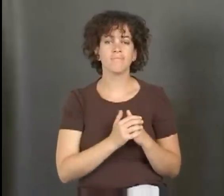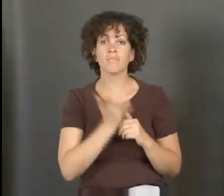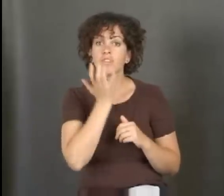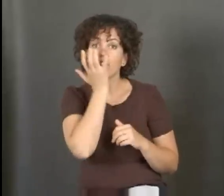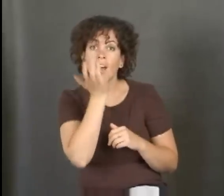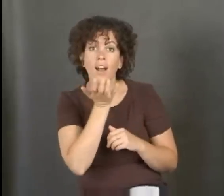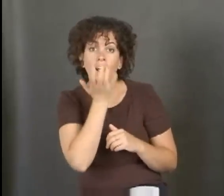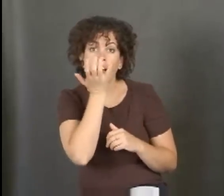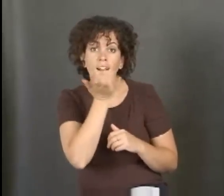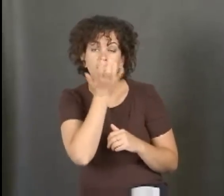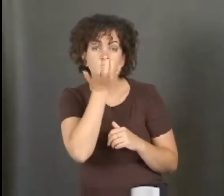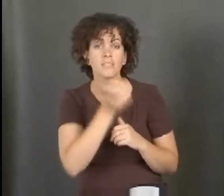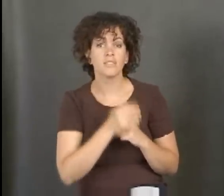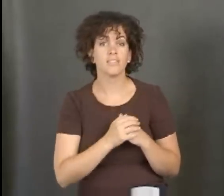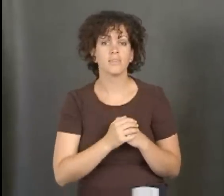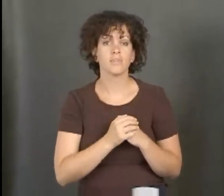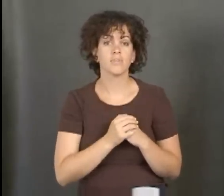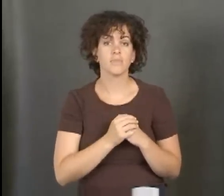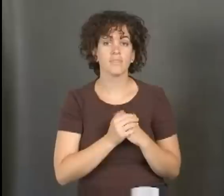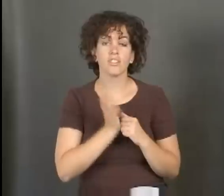Some things you might see in the front yard are grass.